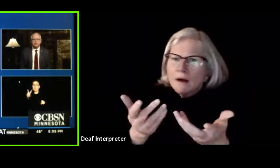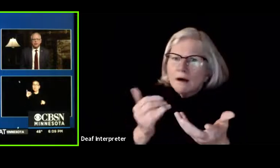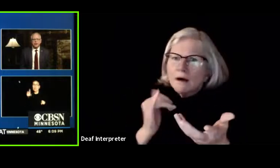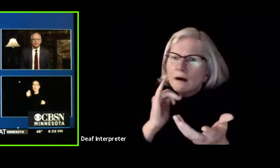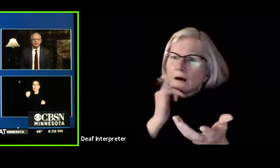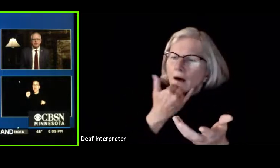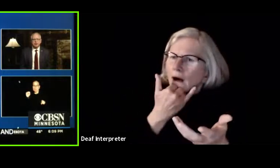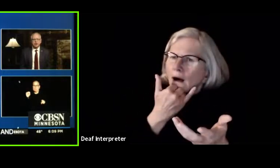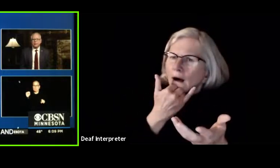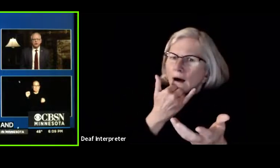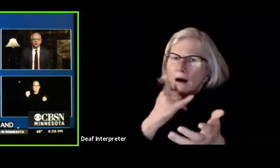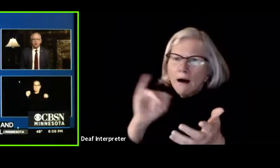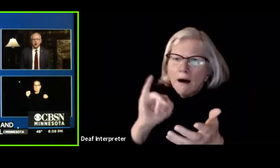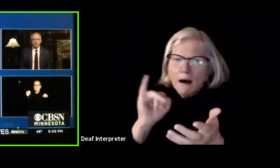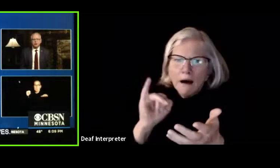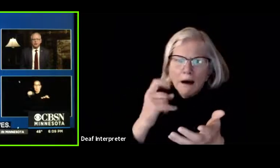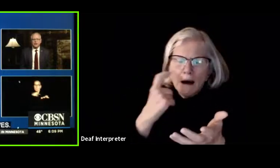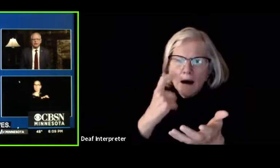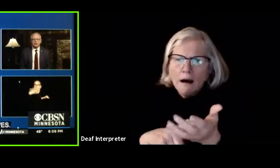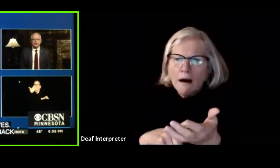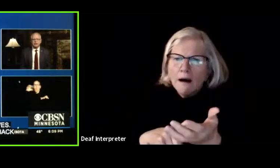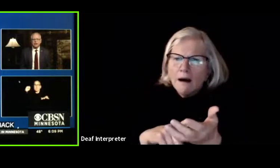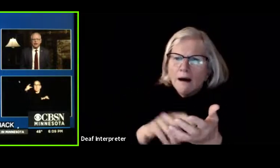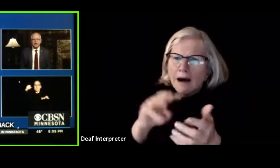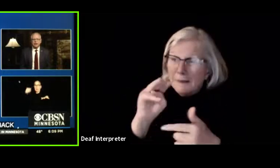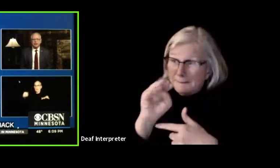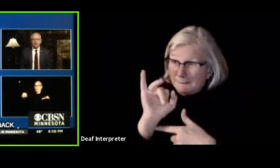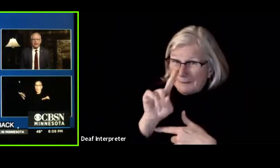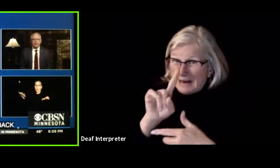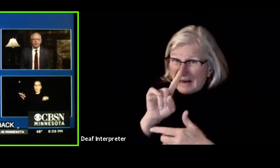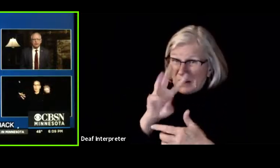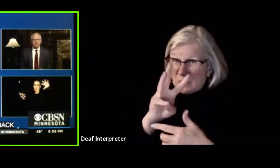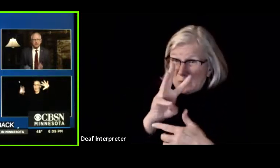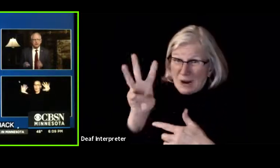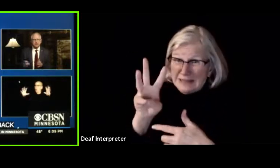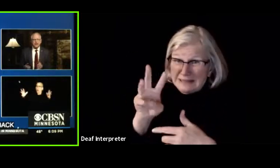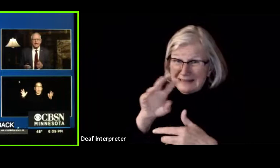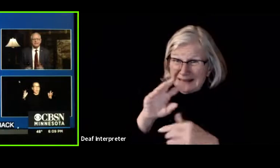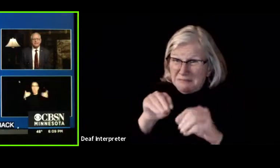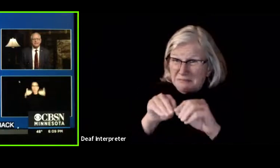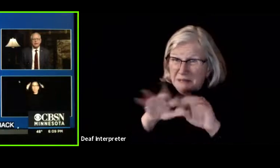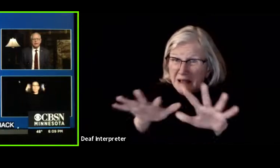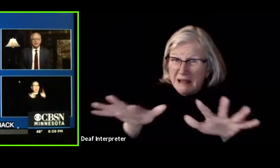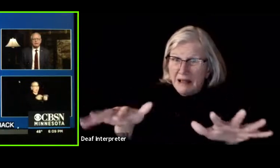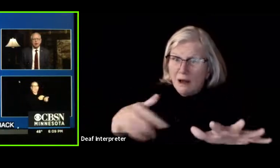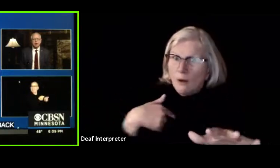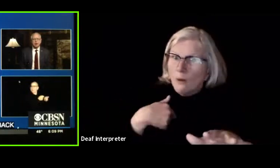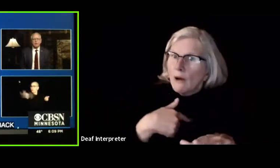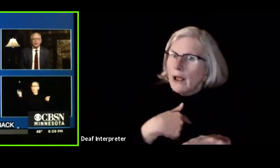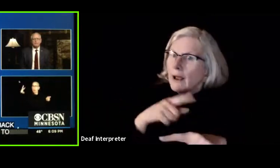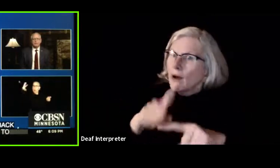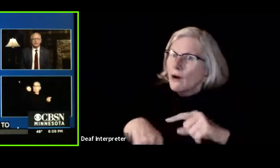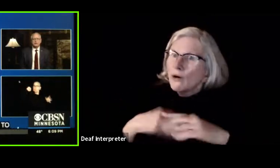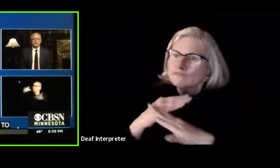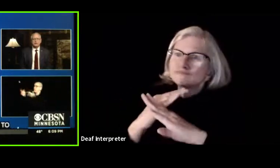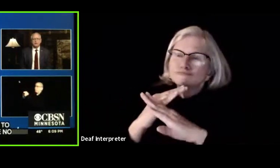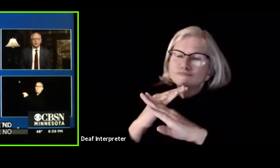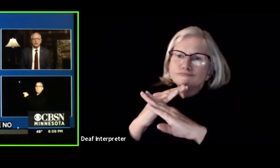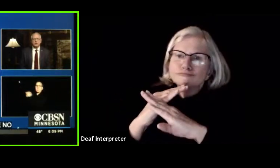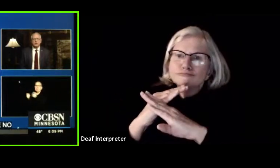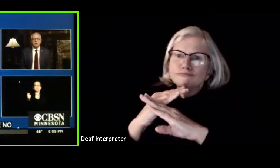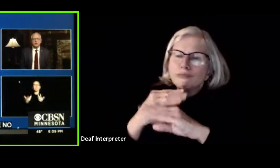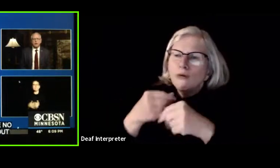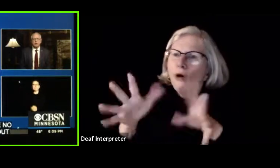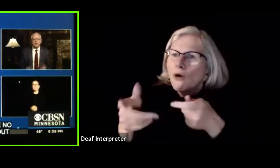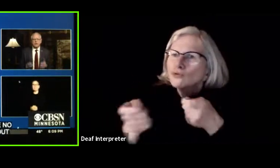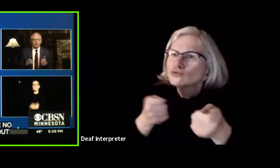upper Midwest, we were no longer able to keep that out. And over just the last several weeks, we went from being in a